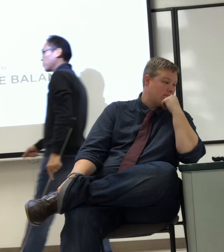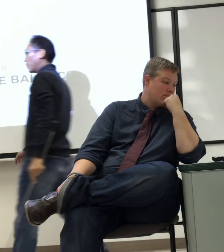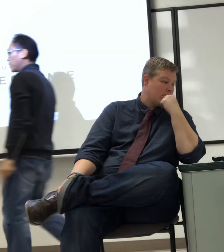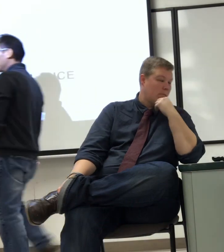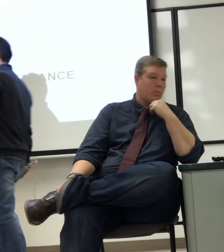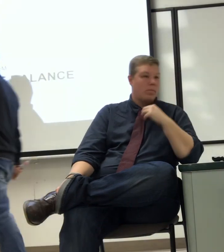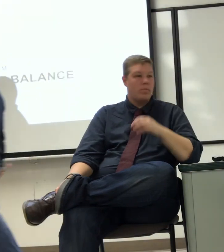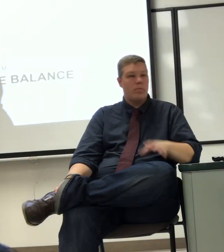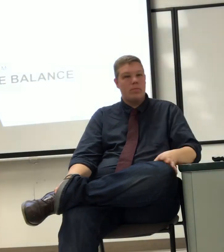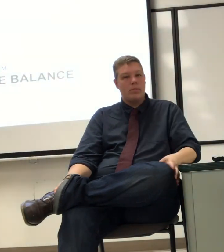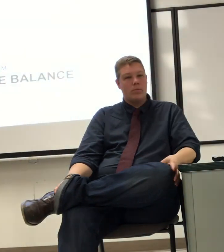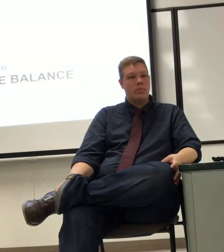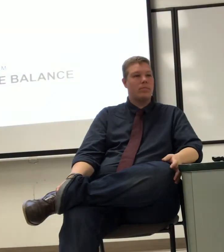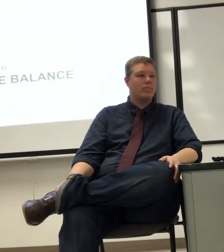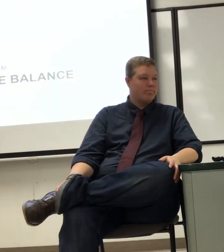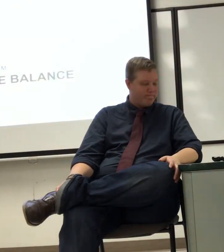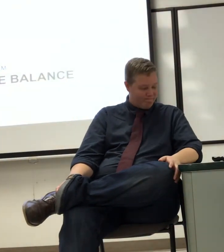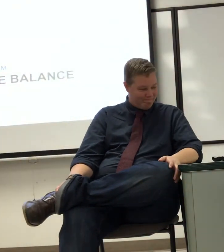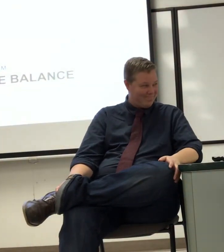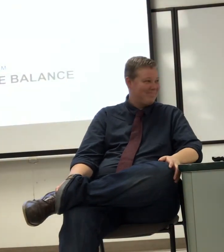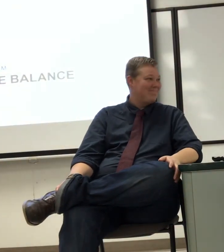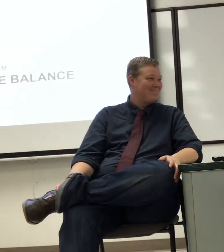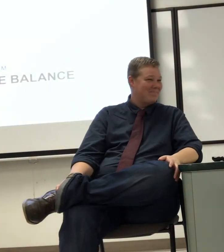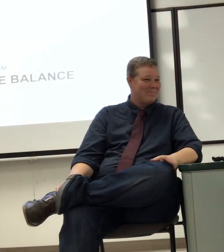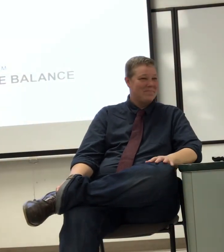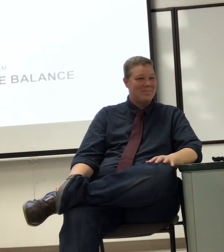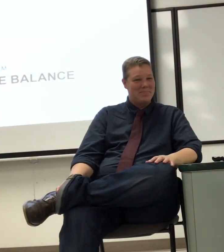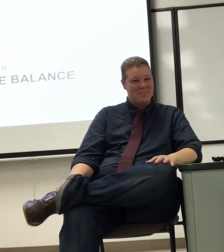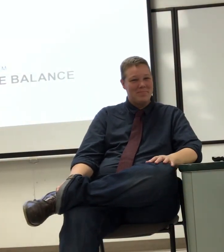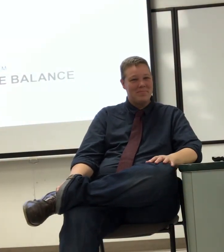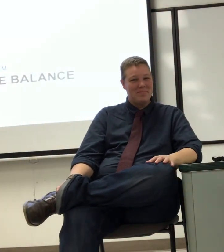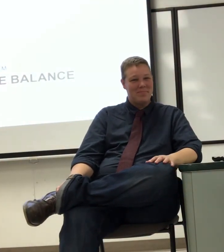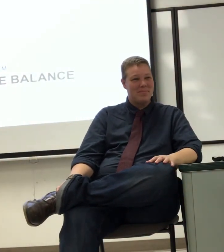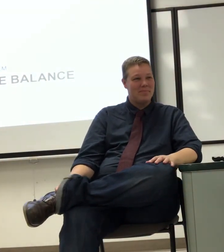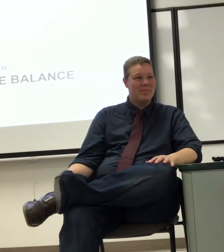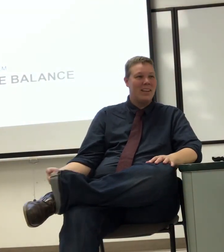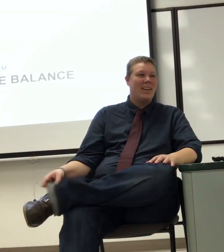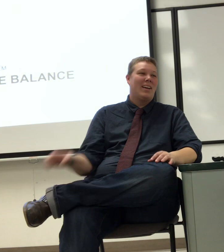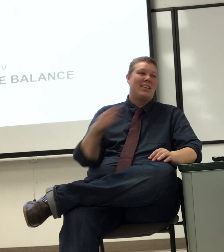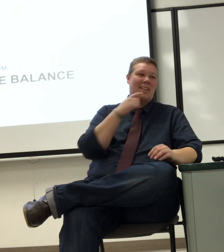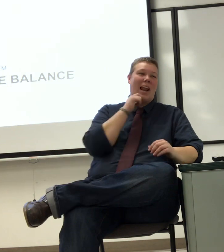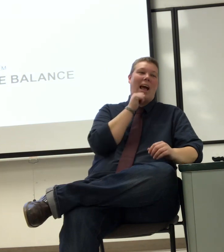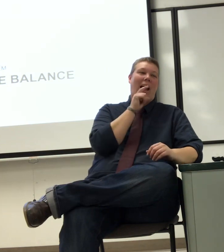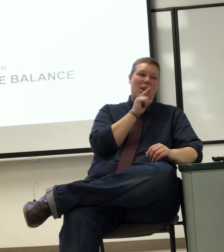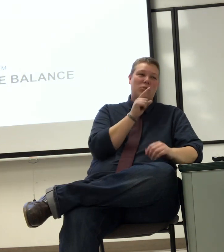Actually, I changed my mind. This is a good spot for a break. Normally, I don't lecture after the break, but today I am. So come